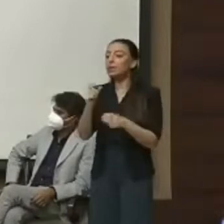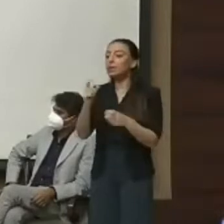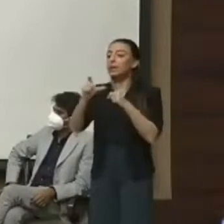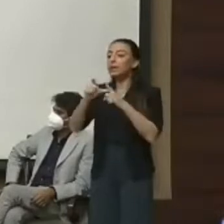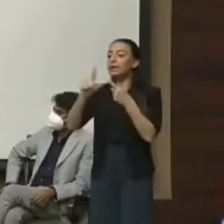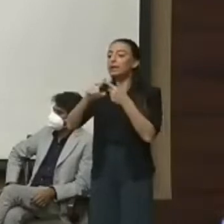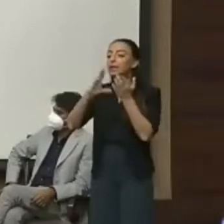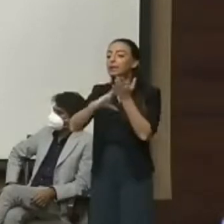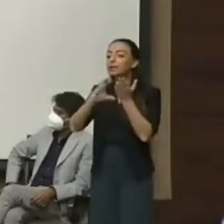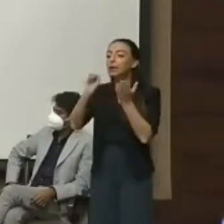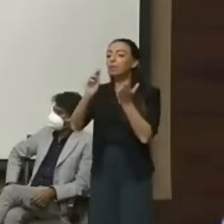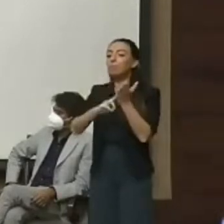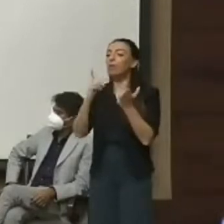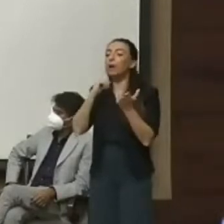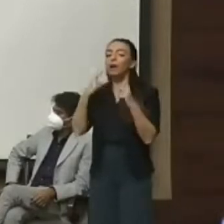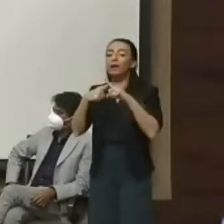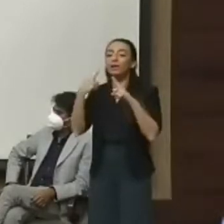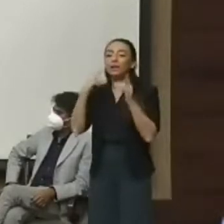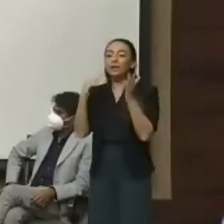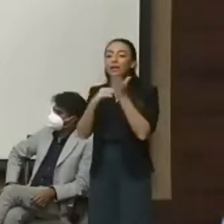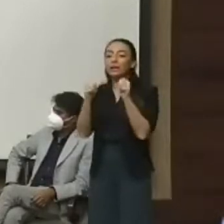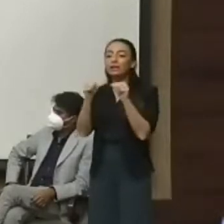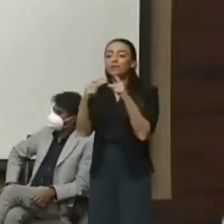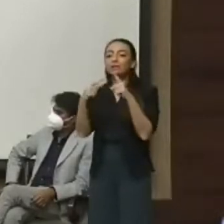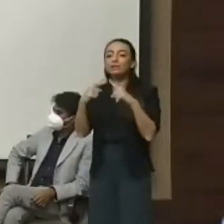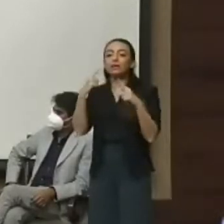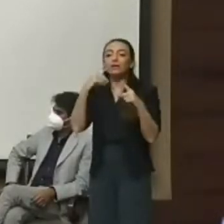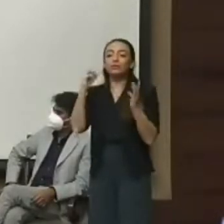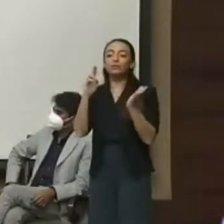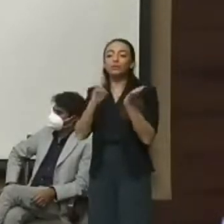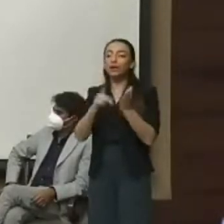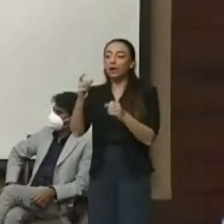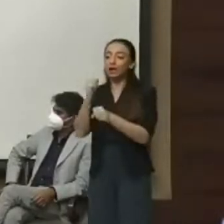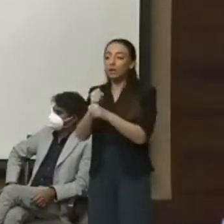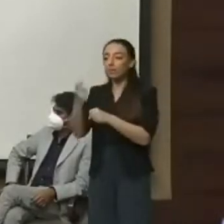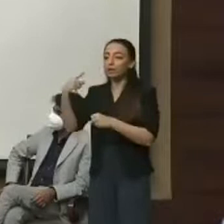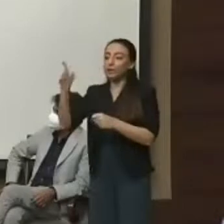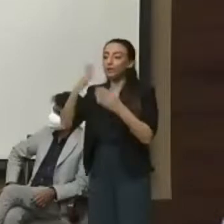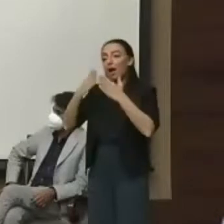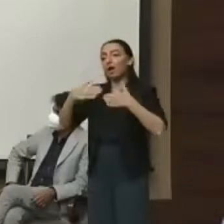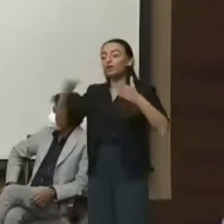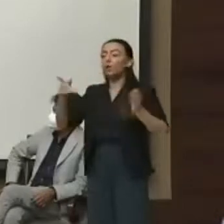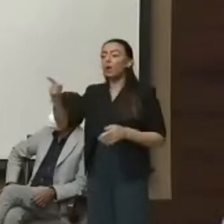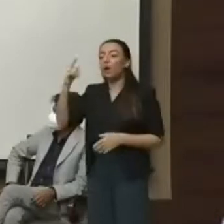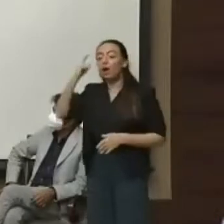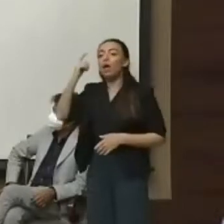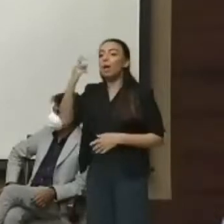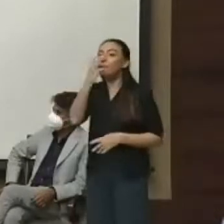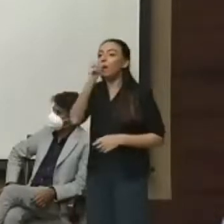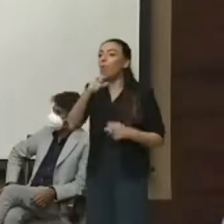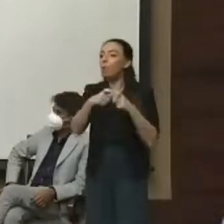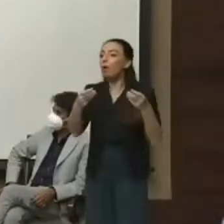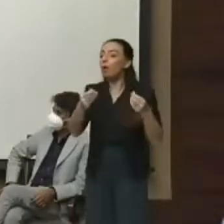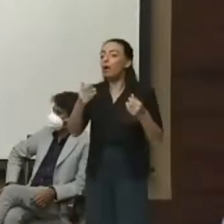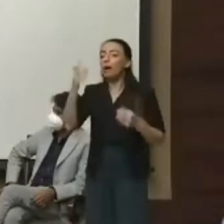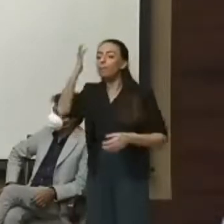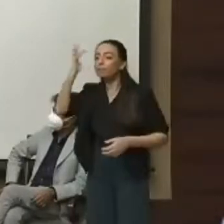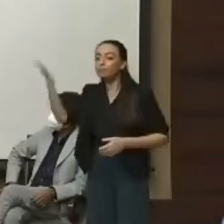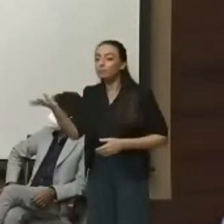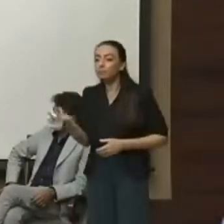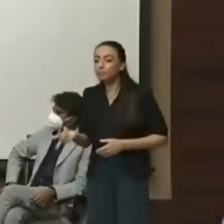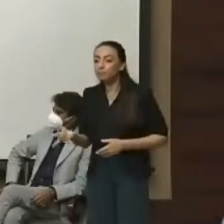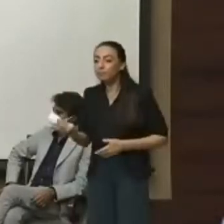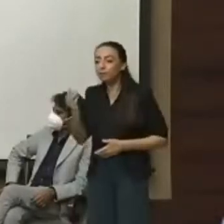to redesign the currency notes and the coins, it meant another demonetization. And if that happened, then